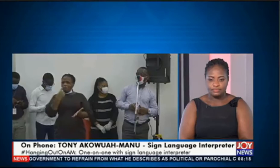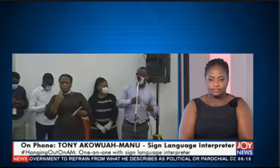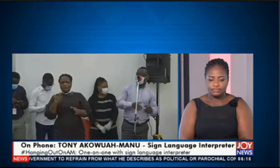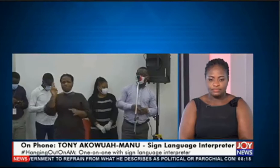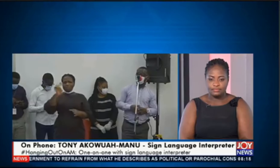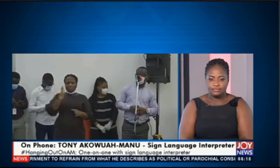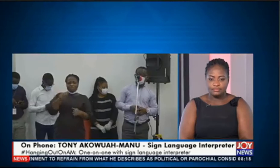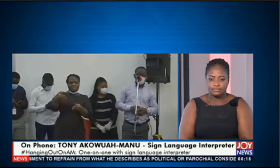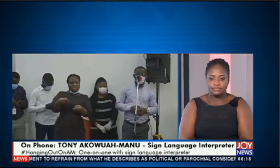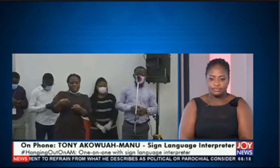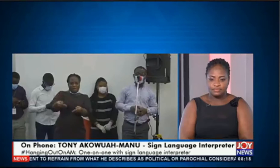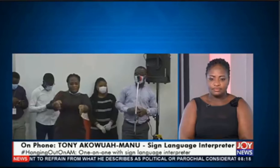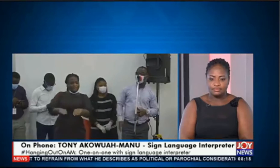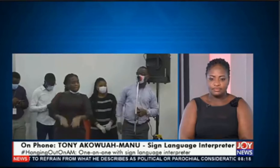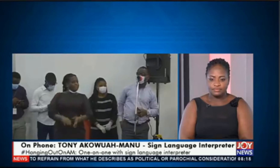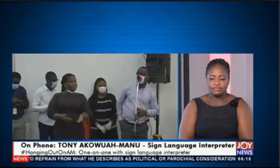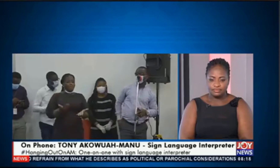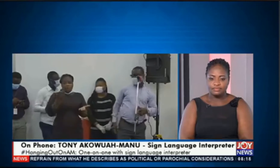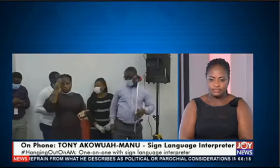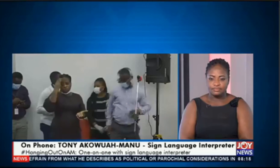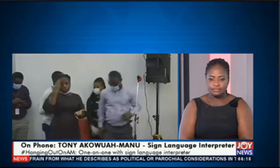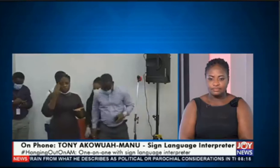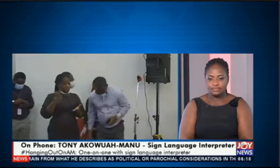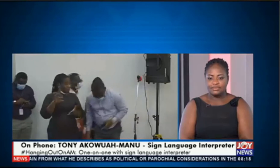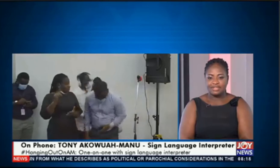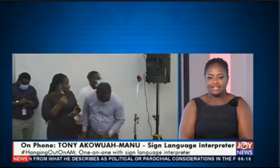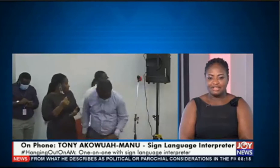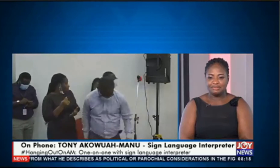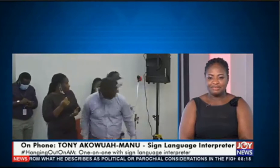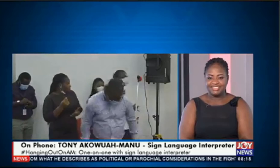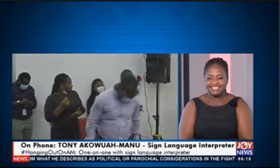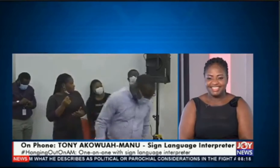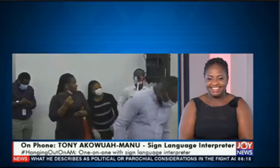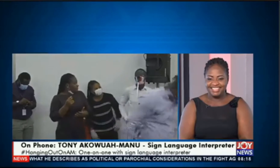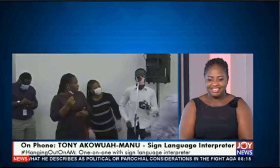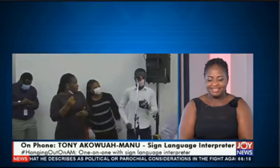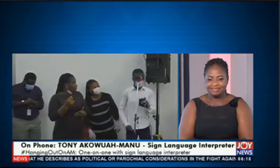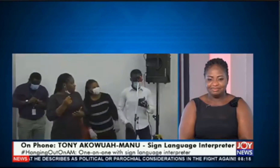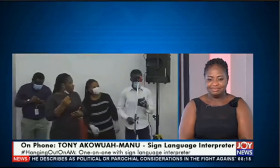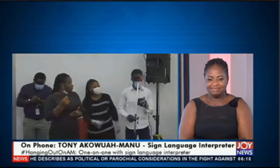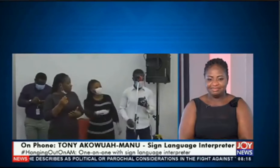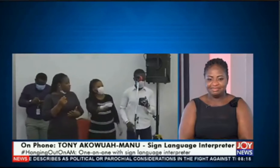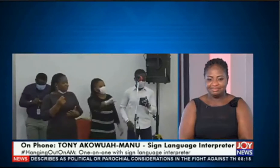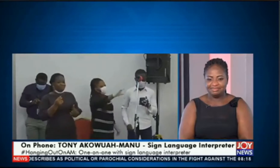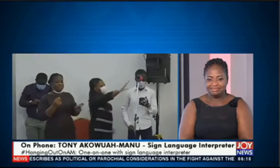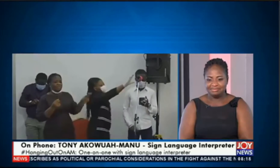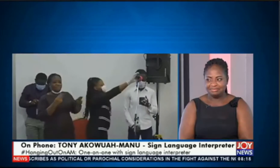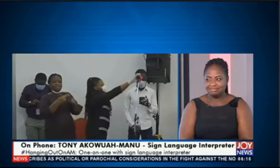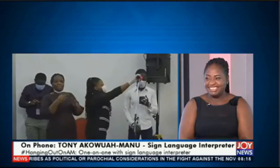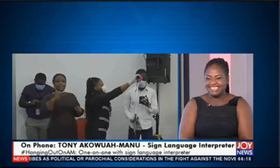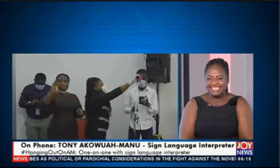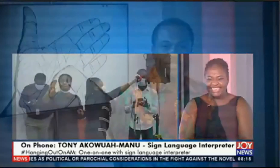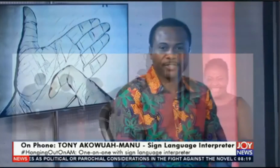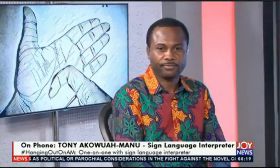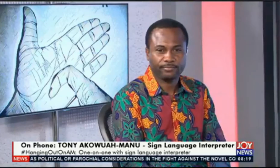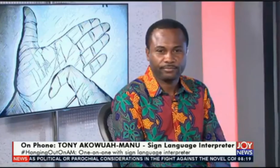impact on our society, especially the deaf community. Charlie, Tony, I'm now from this morning an ex-official member